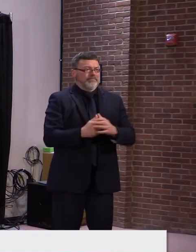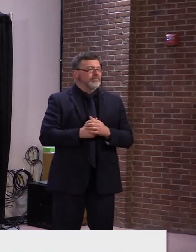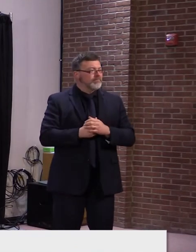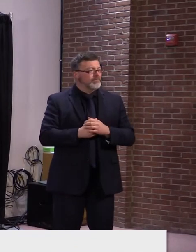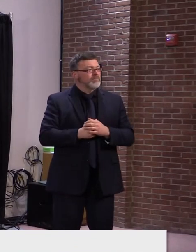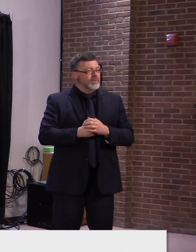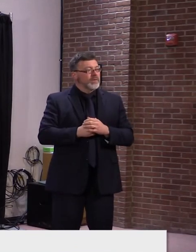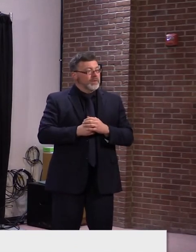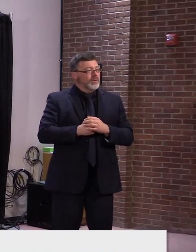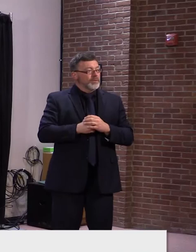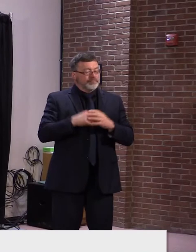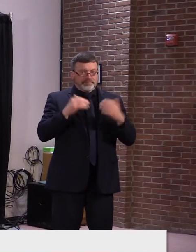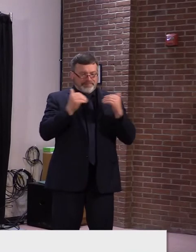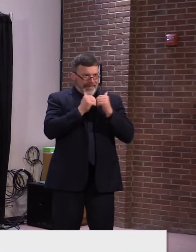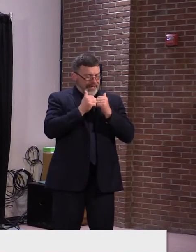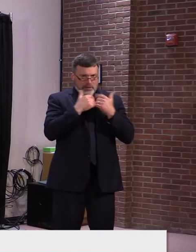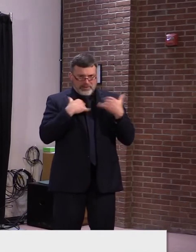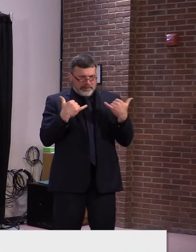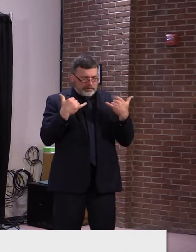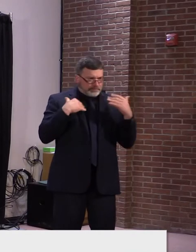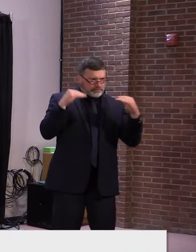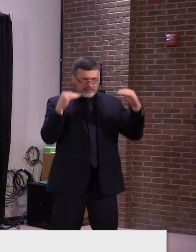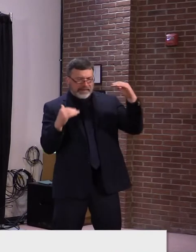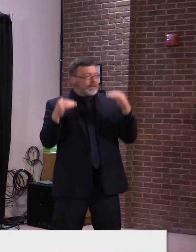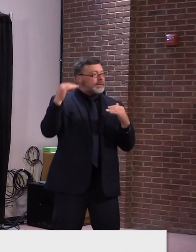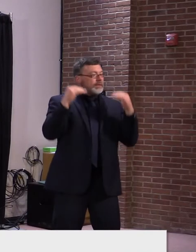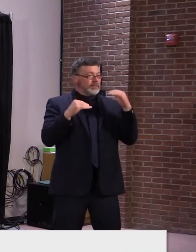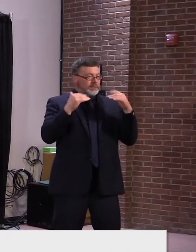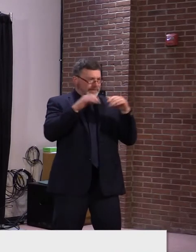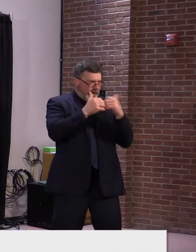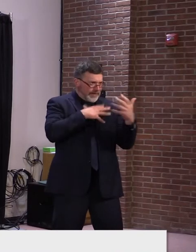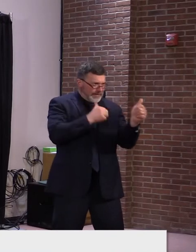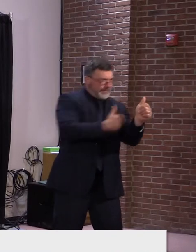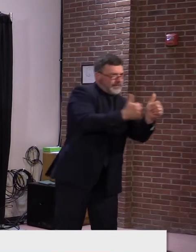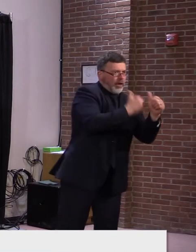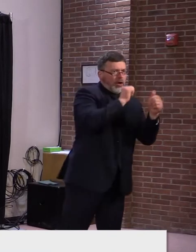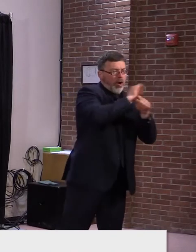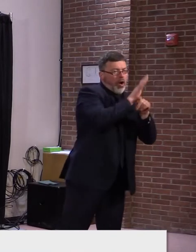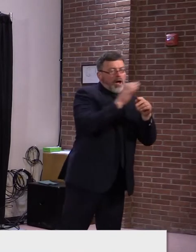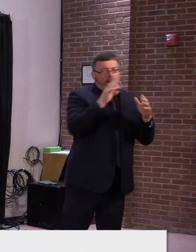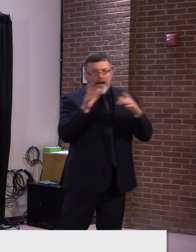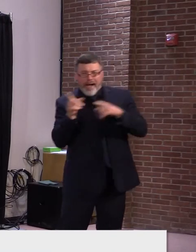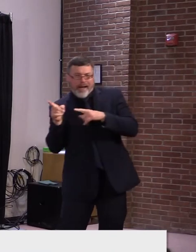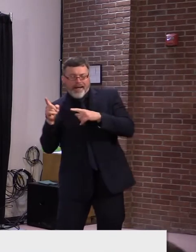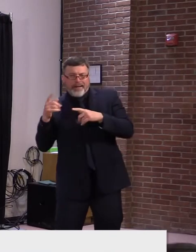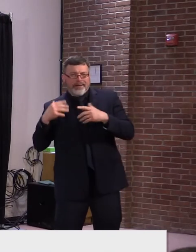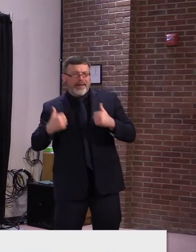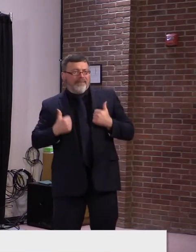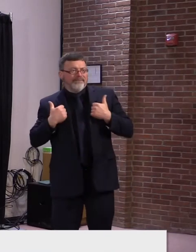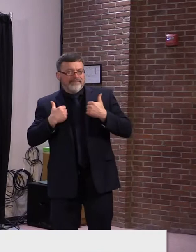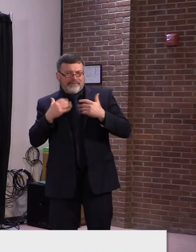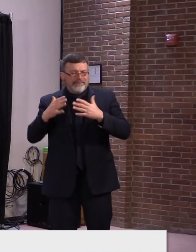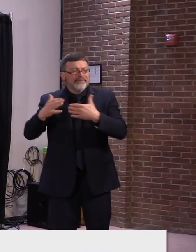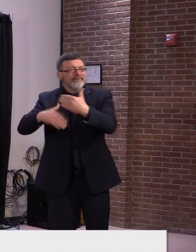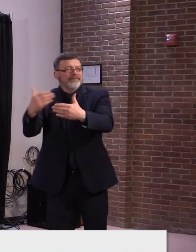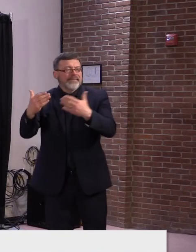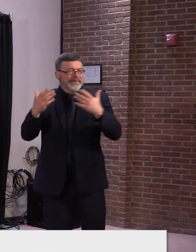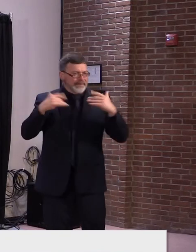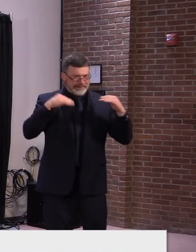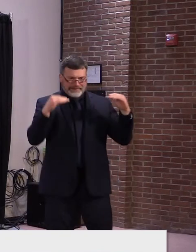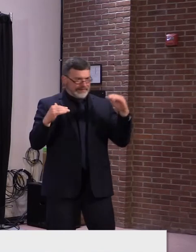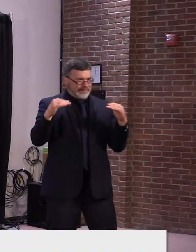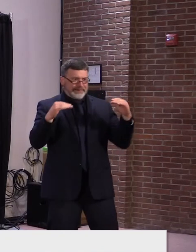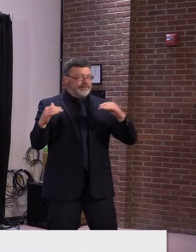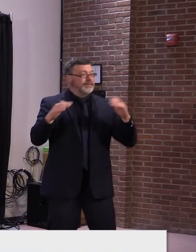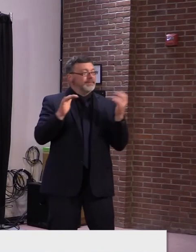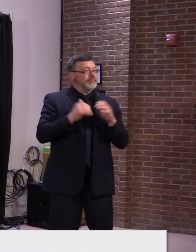vigilance around the virus and living with fewer disruptions to our lives due to COVID, both while